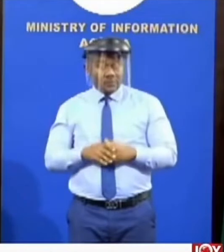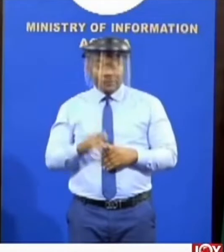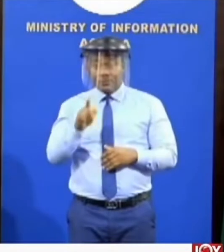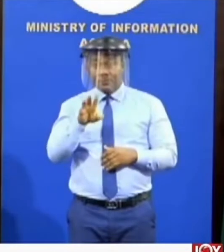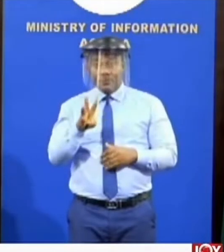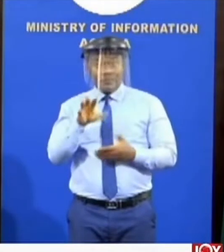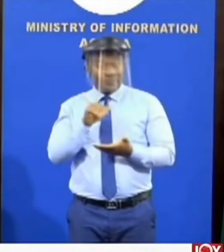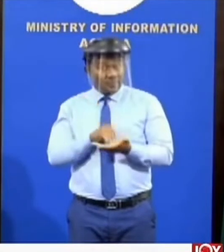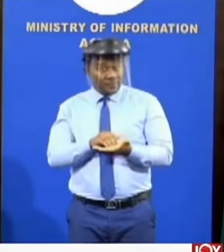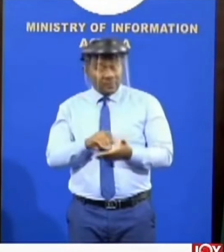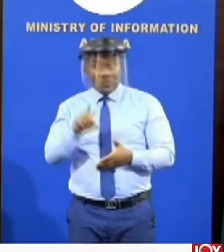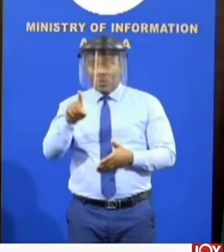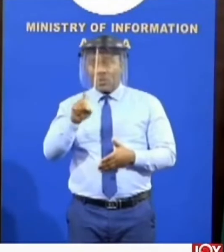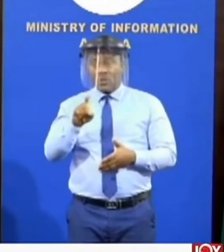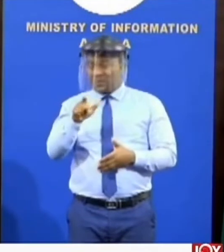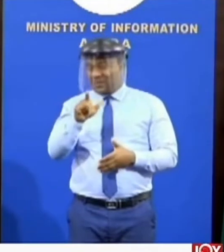26,125 positive cases.